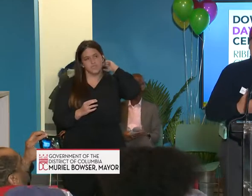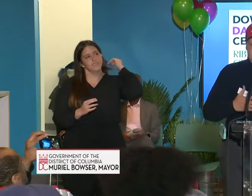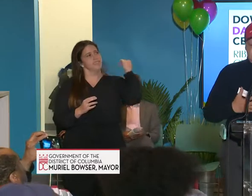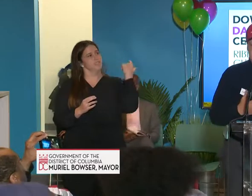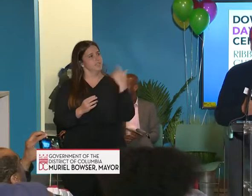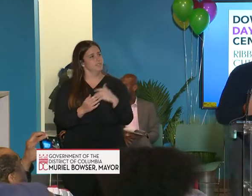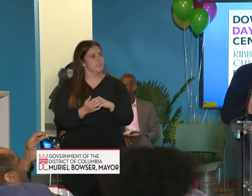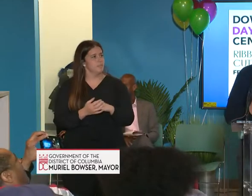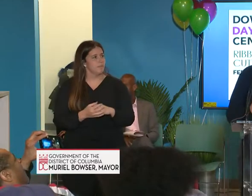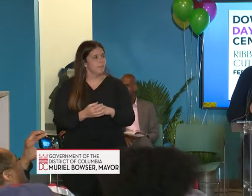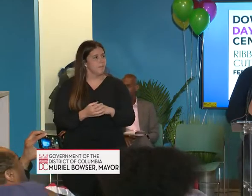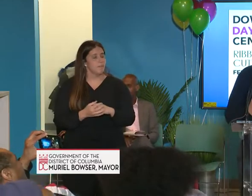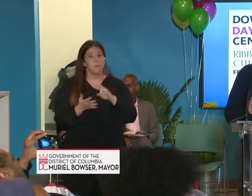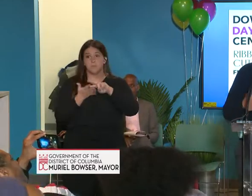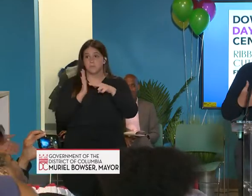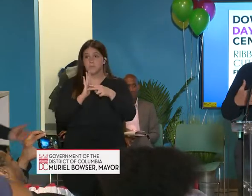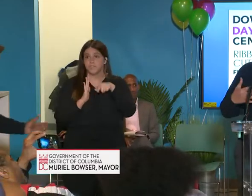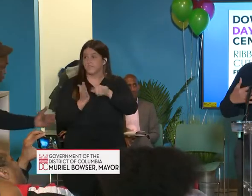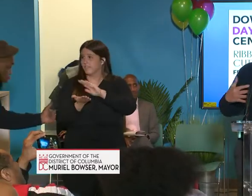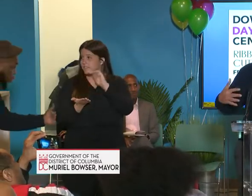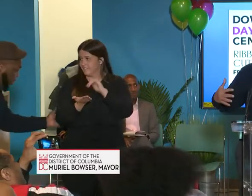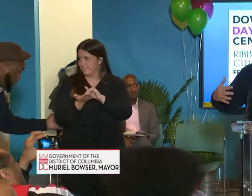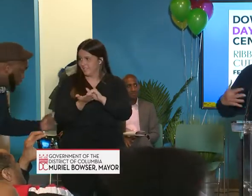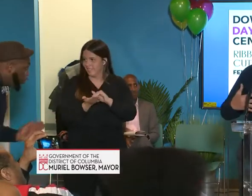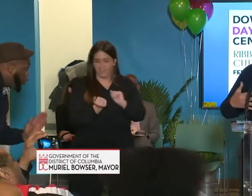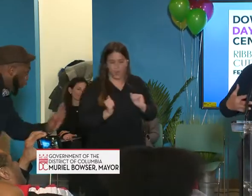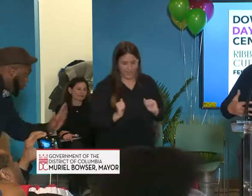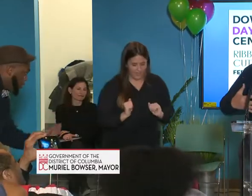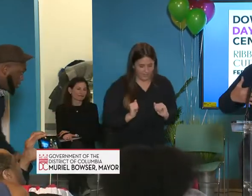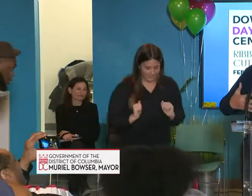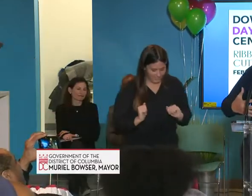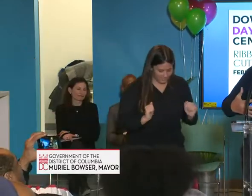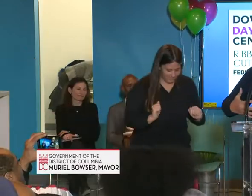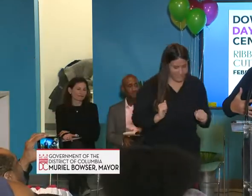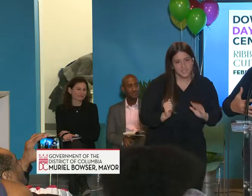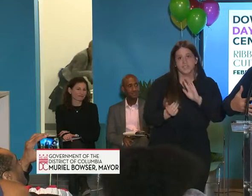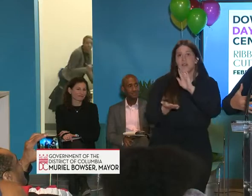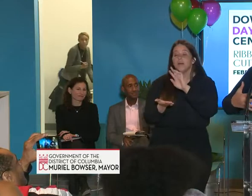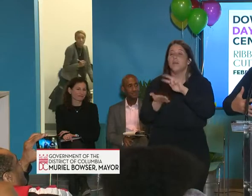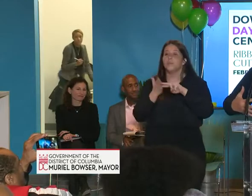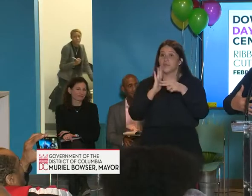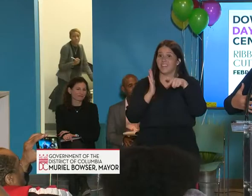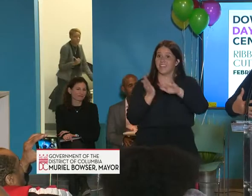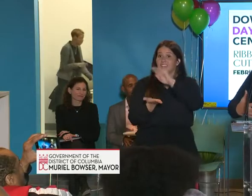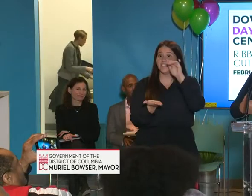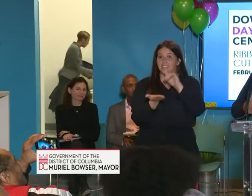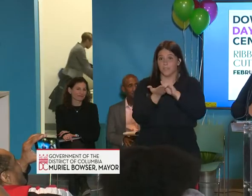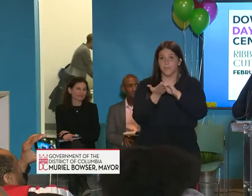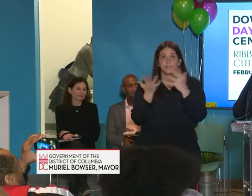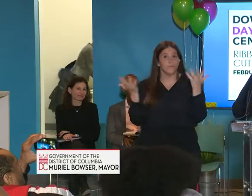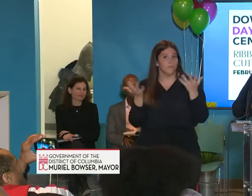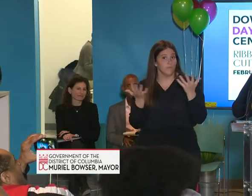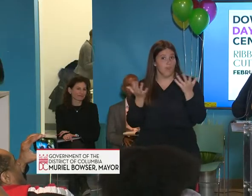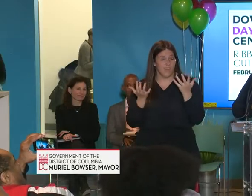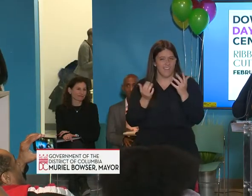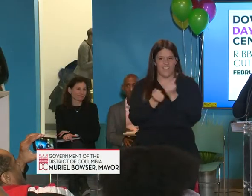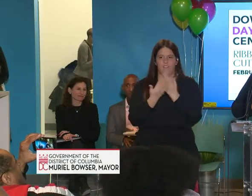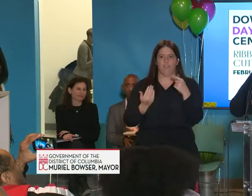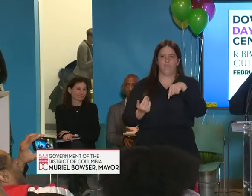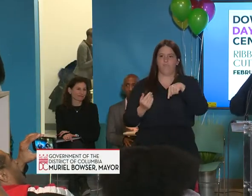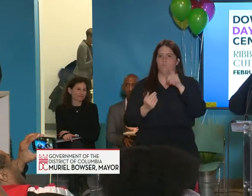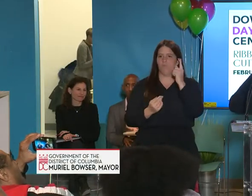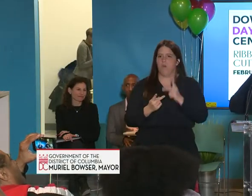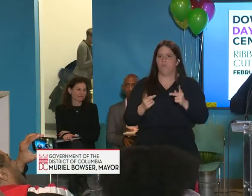the whole premise about the center was to have everything in one place. Because when you're experiencing